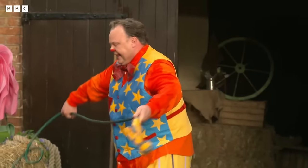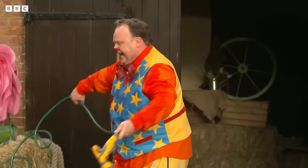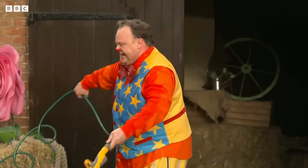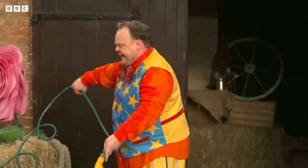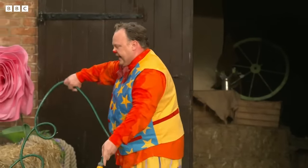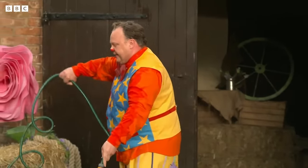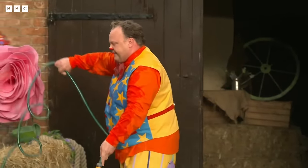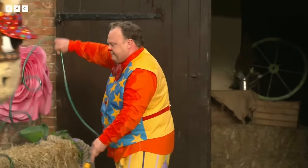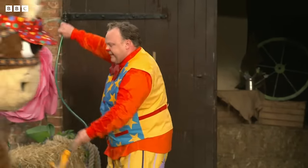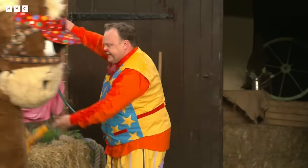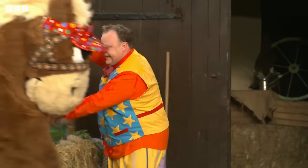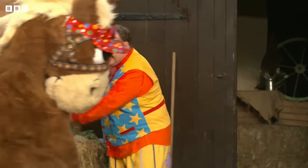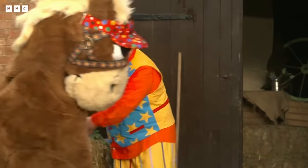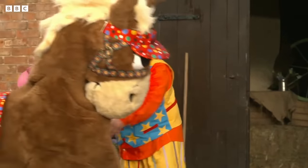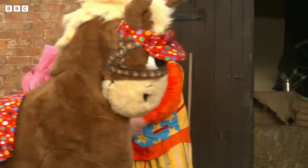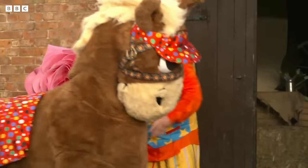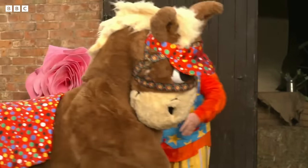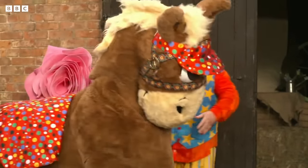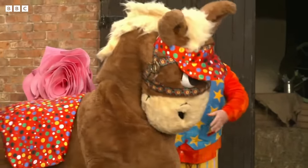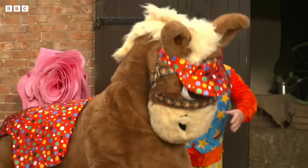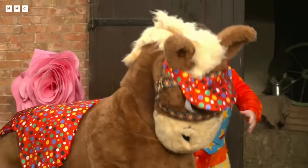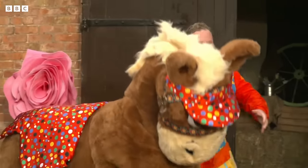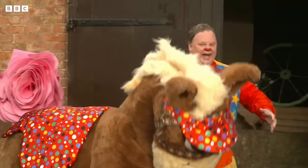There you go, Spotty.